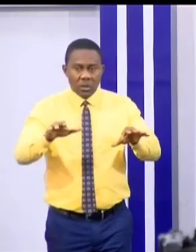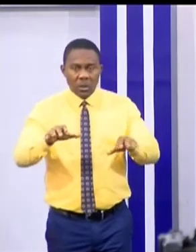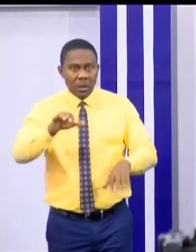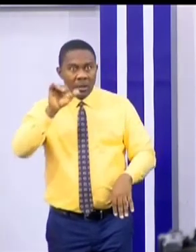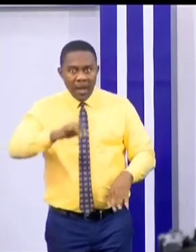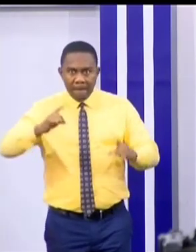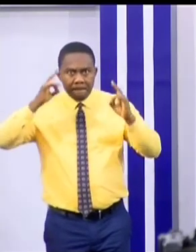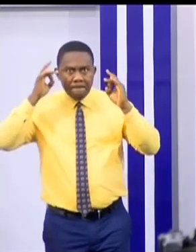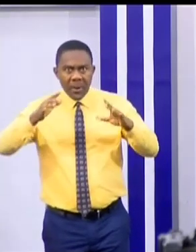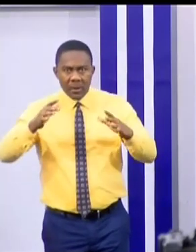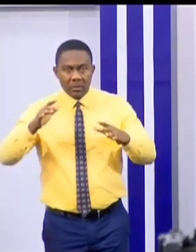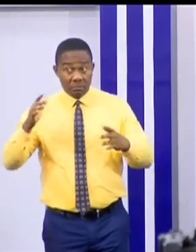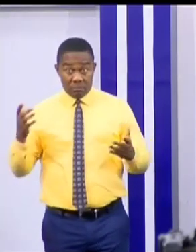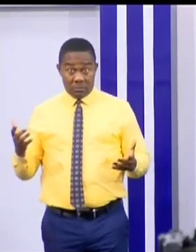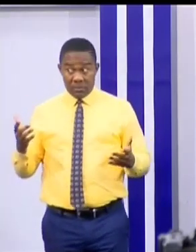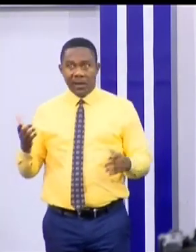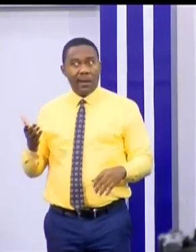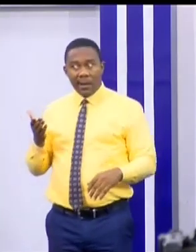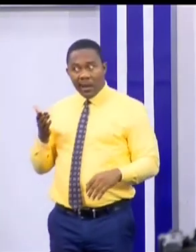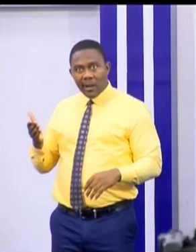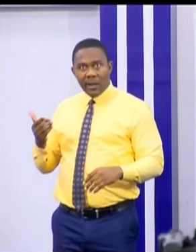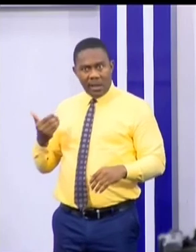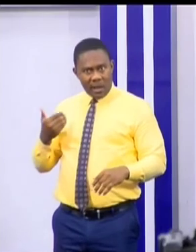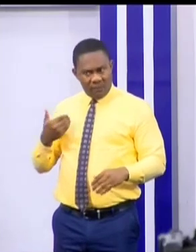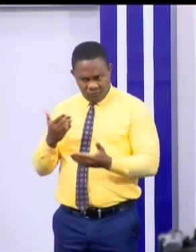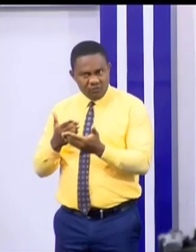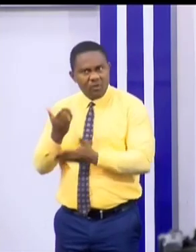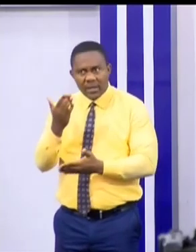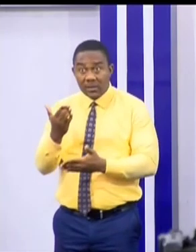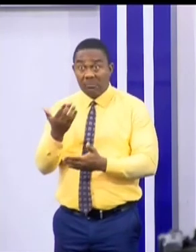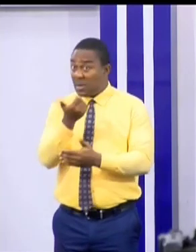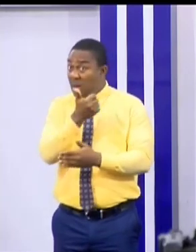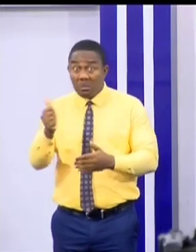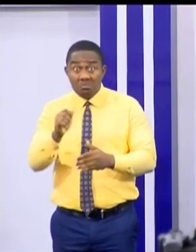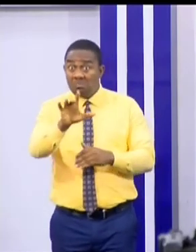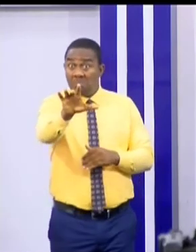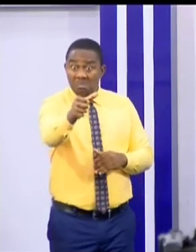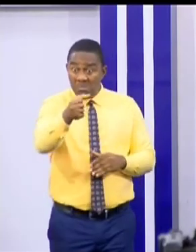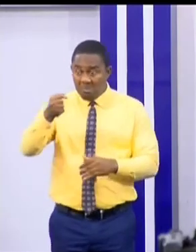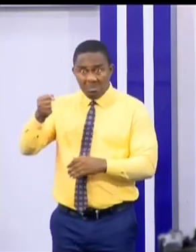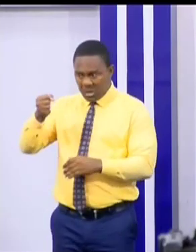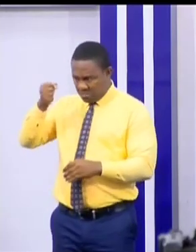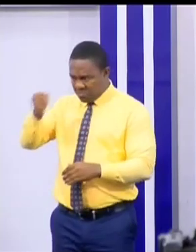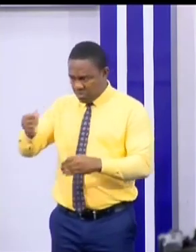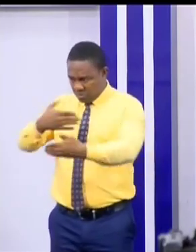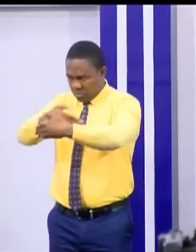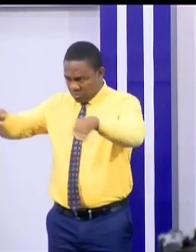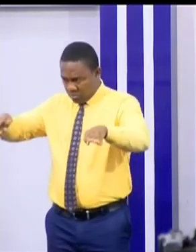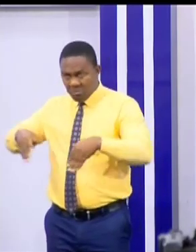on that declaration, also now quarantine persons, which would ordinarily be against that